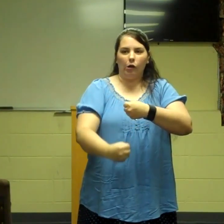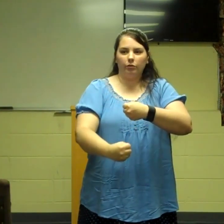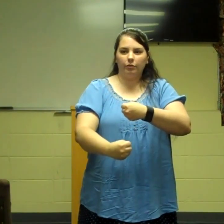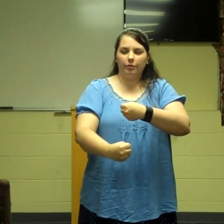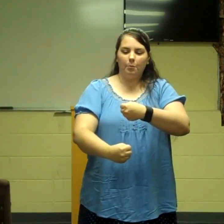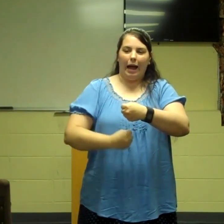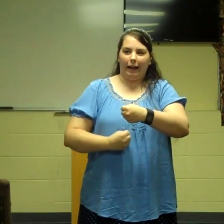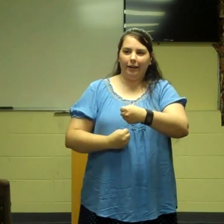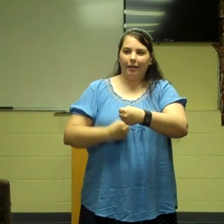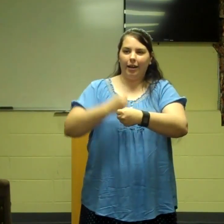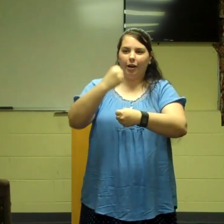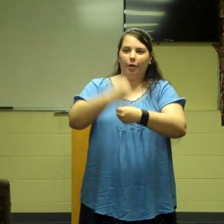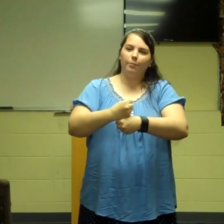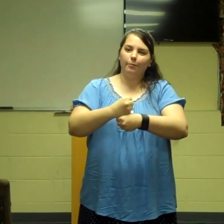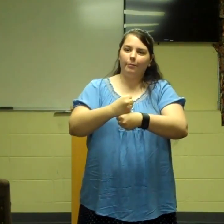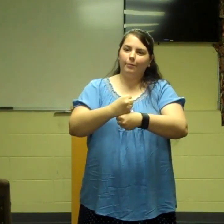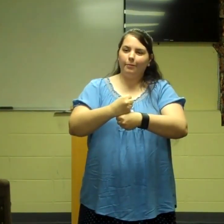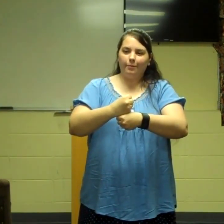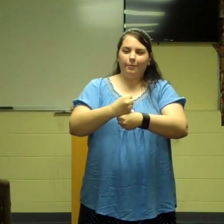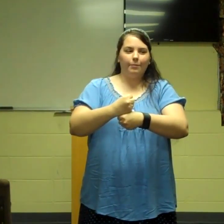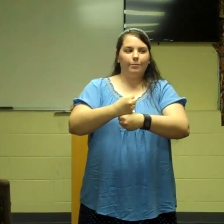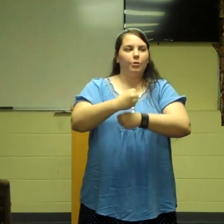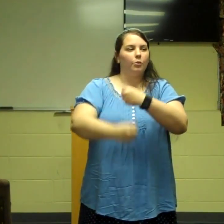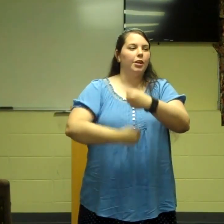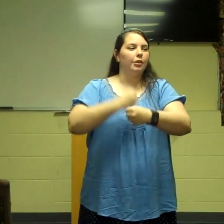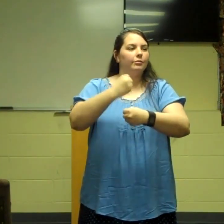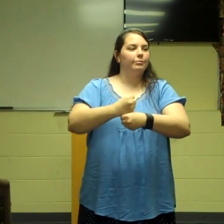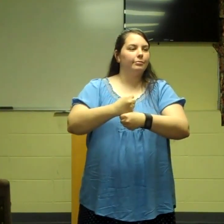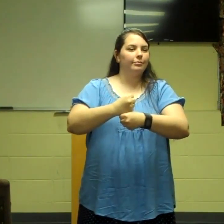down, back, and on top. So year.